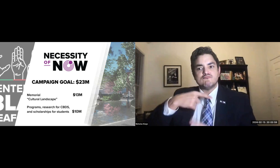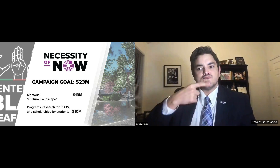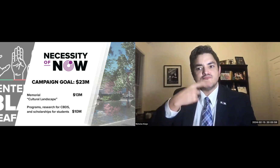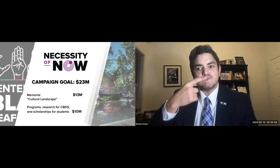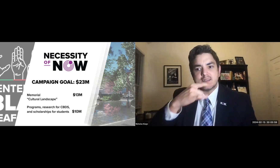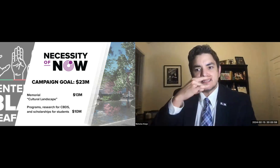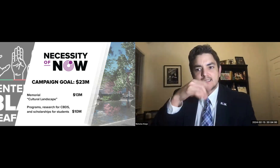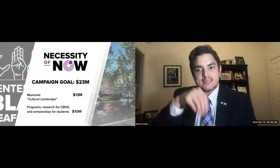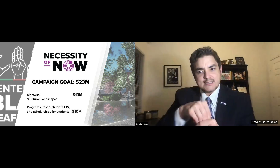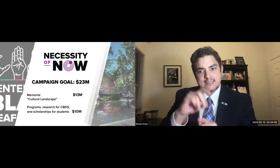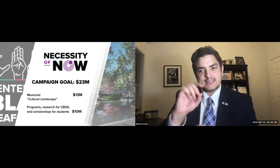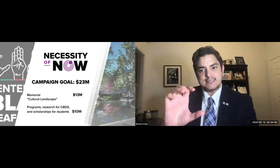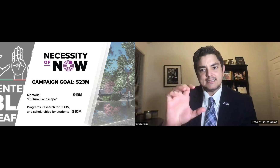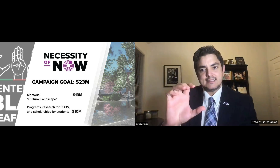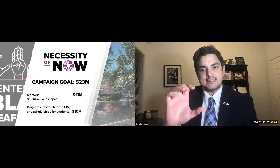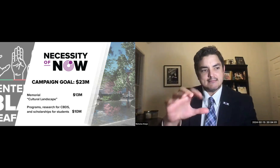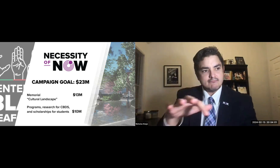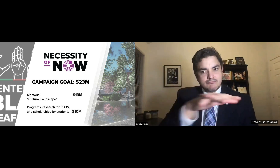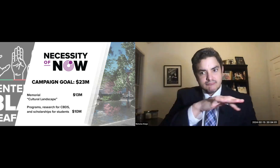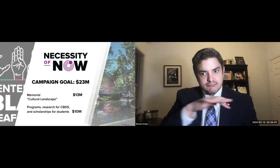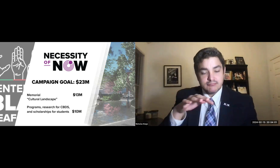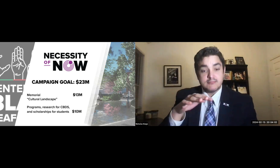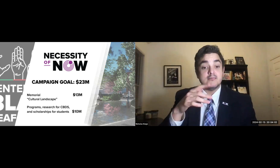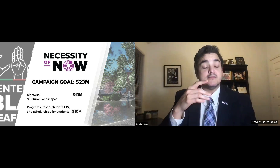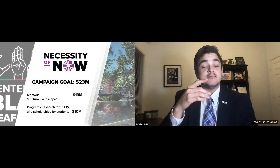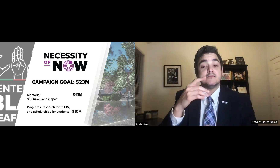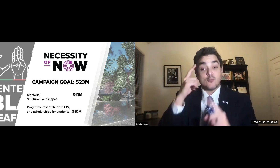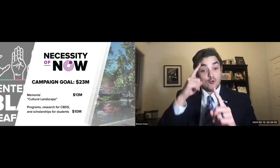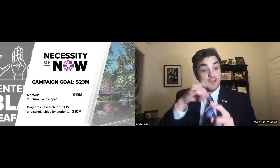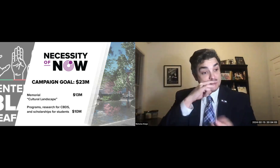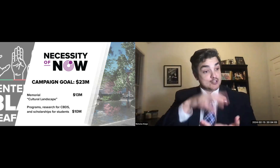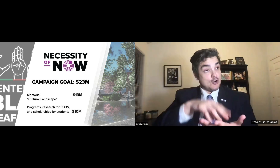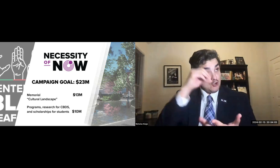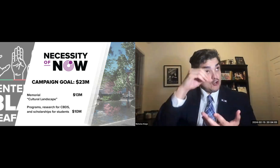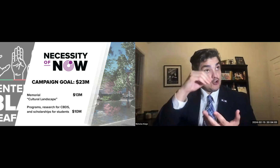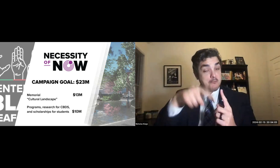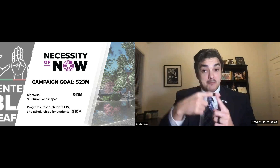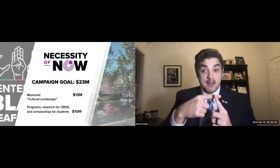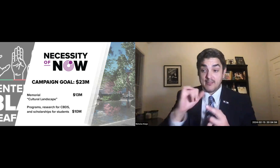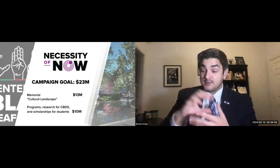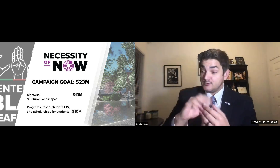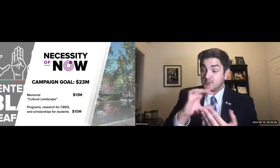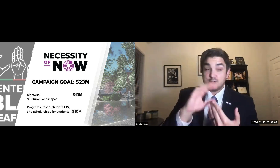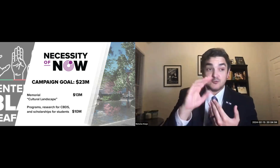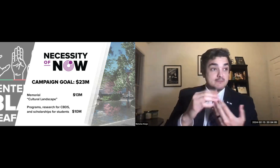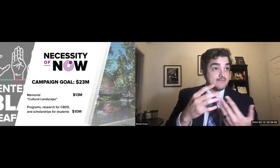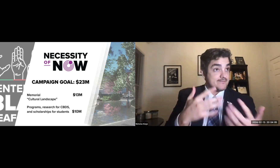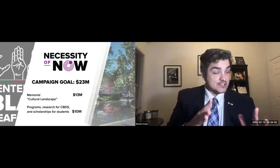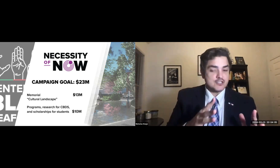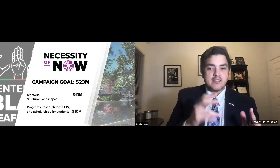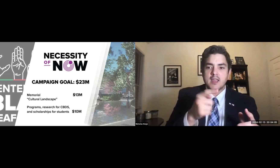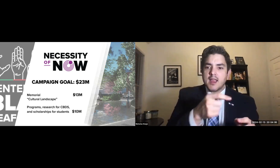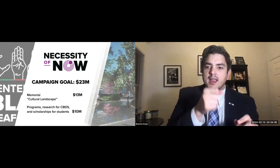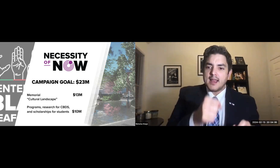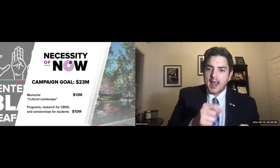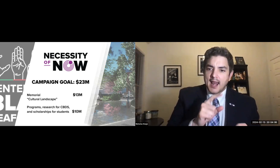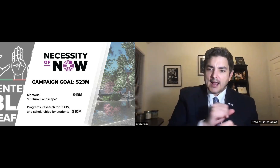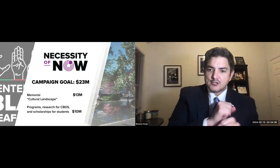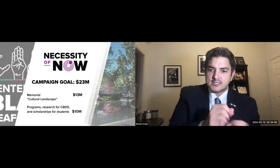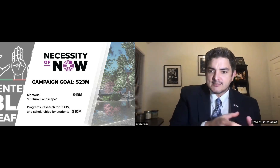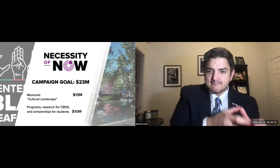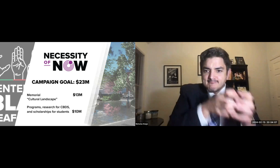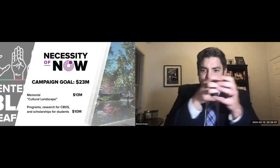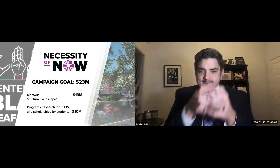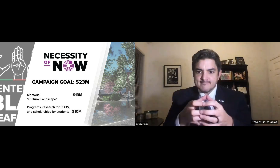as Yvonne mentioned, there were hearing children who lived here in DC, and they need to hear about this